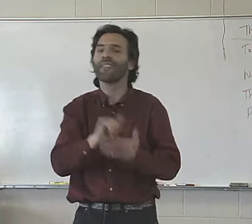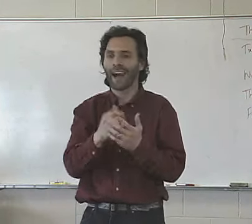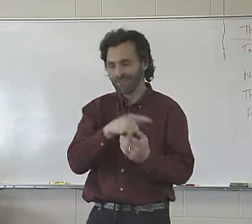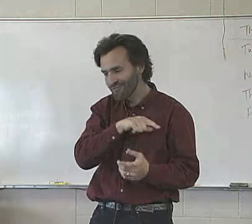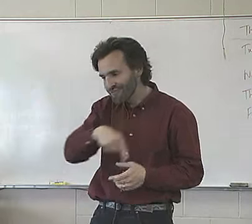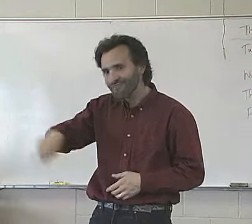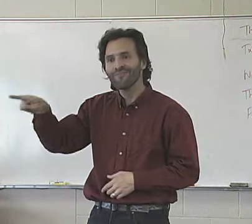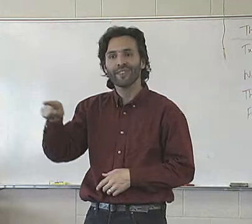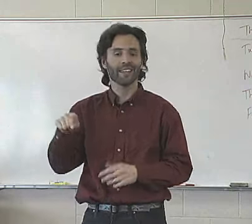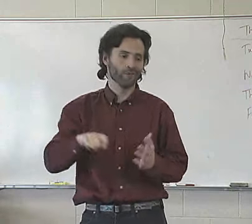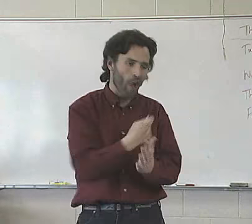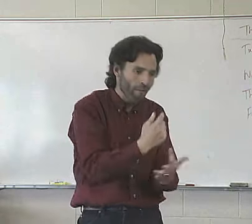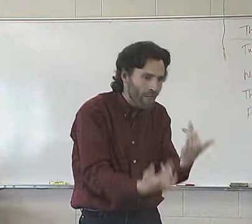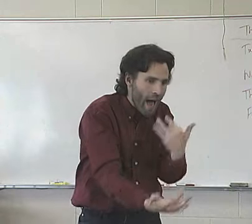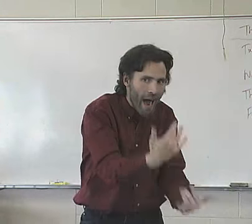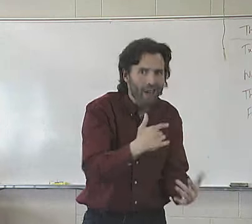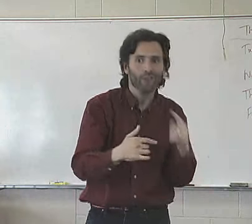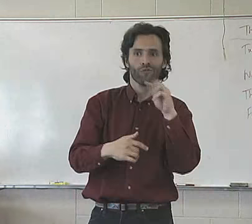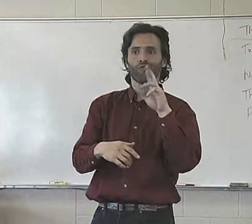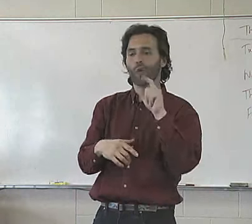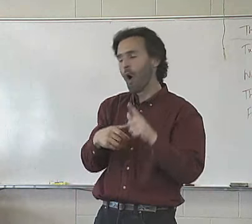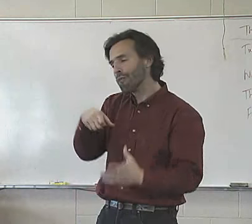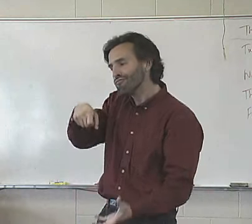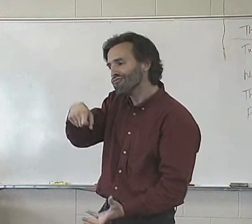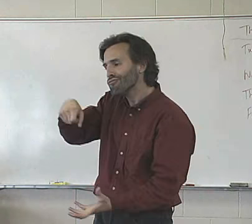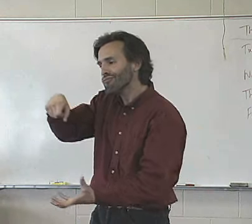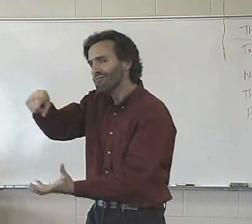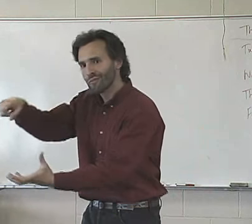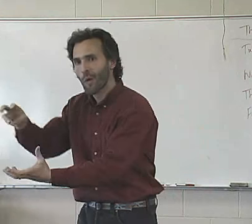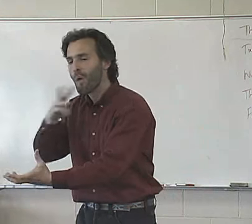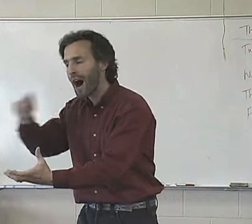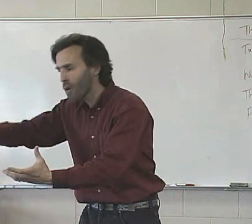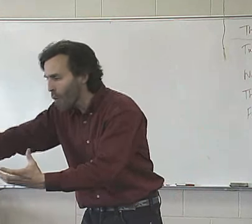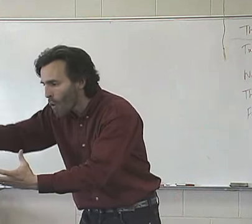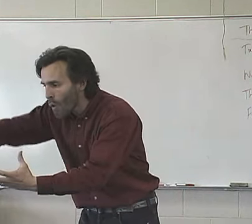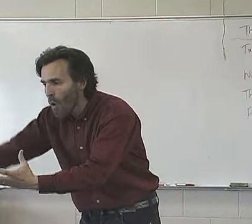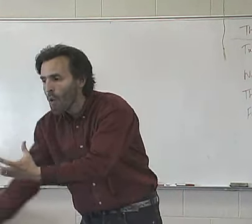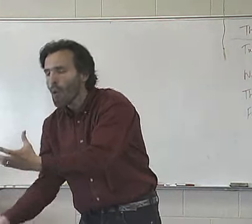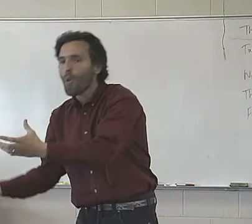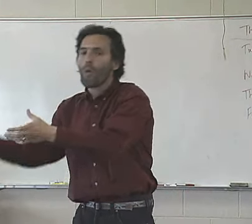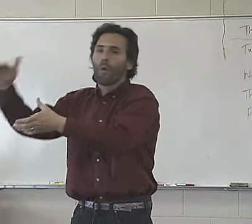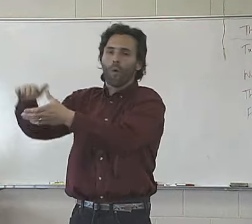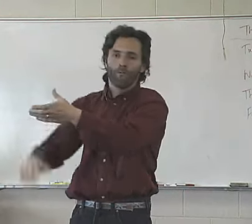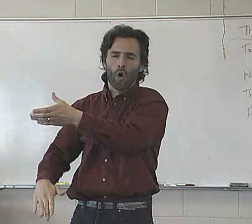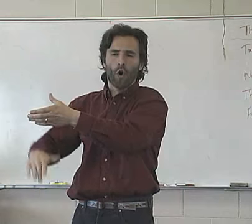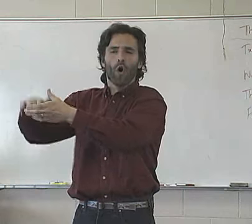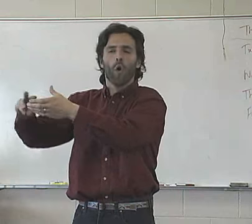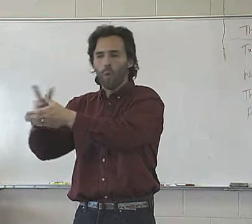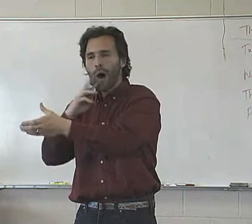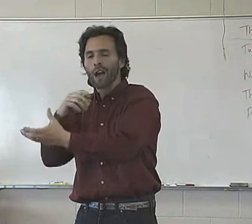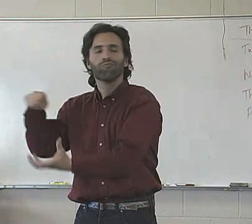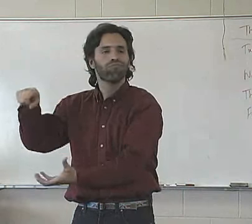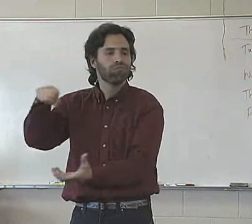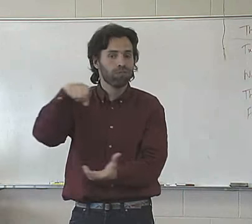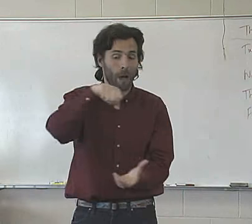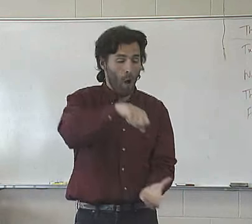Ash Lad made up the fire. The troll got the big, huge bucket, filled it with water, and they filled that whole thing with